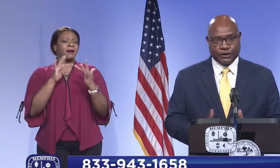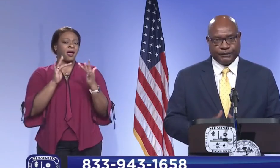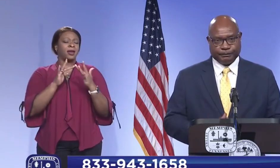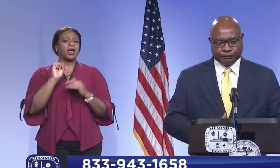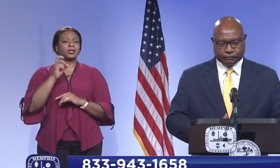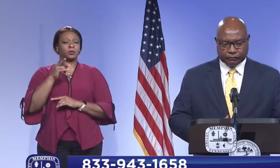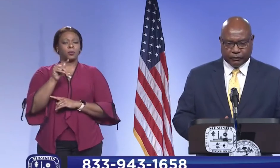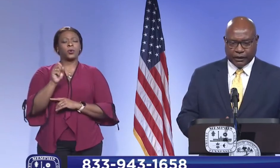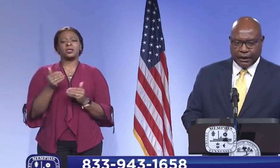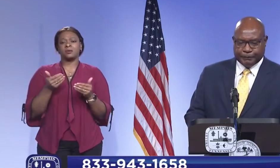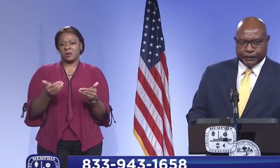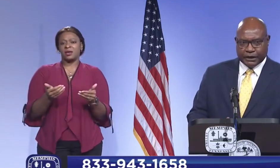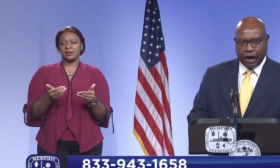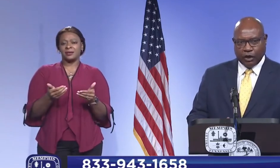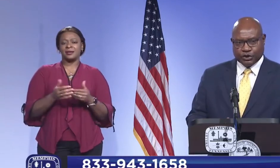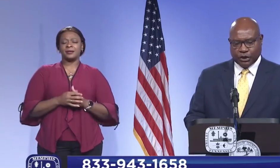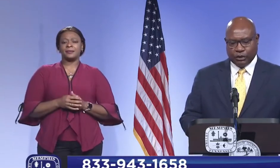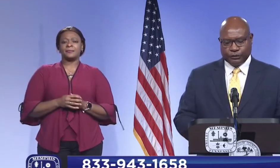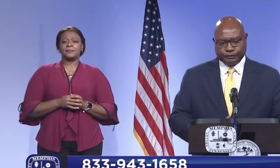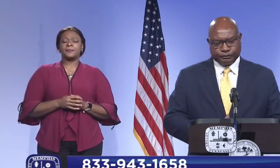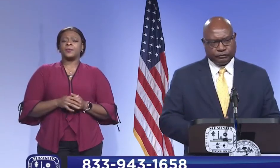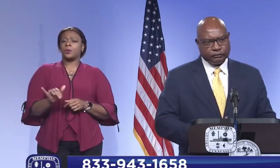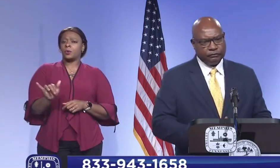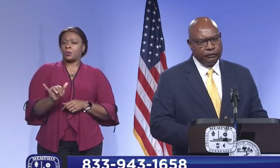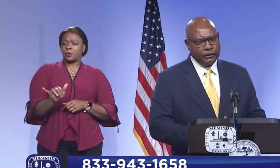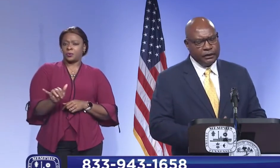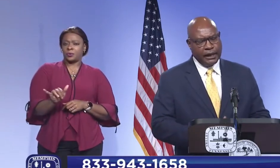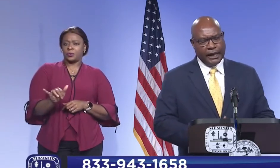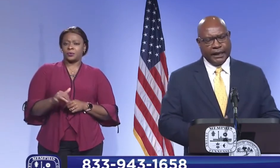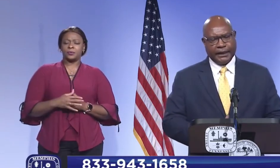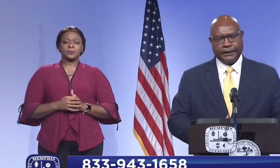sports. He also